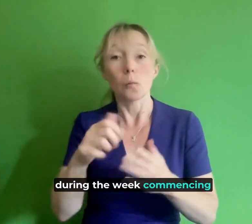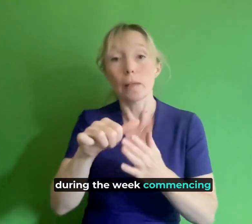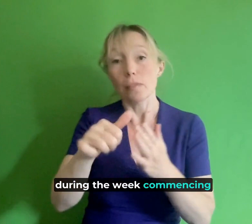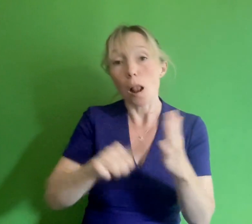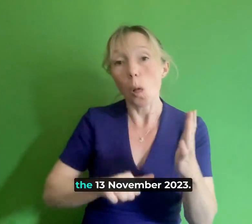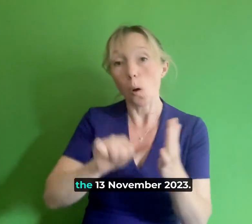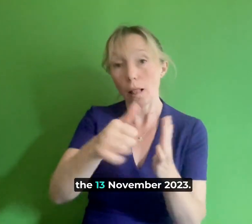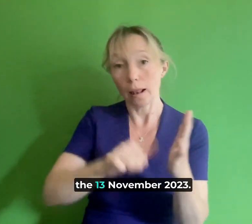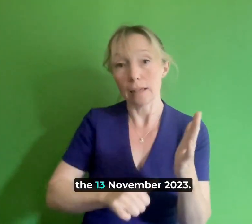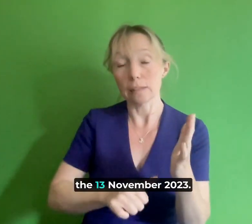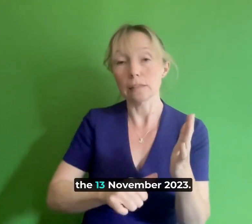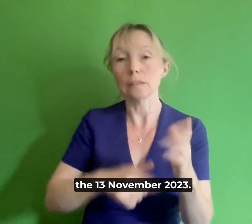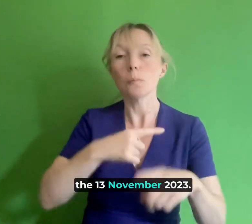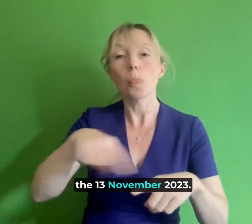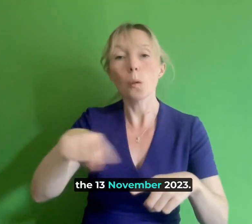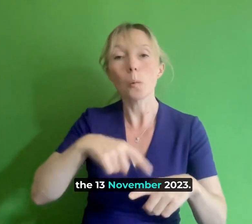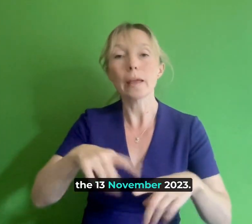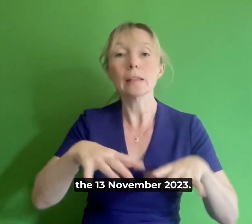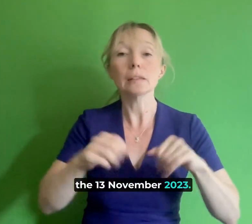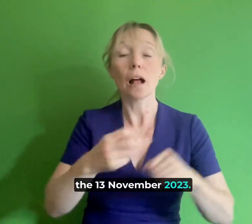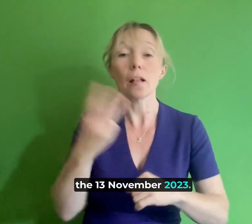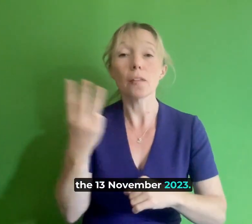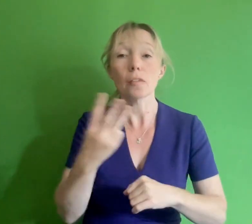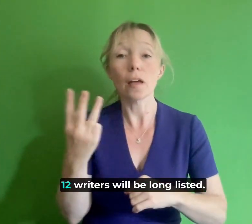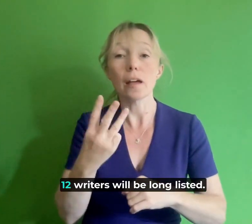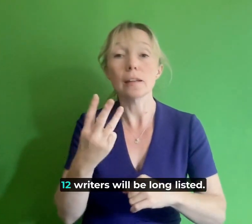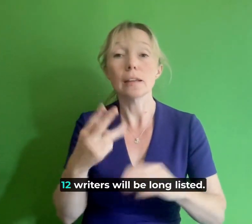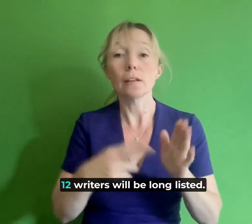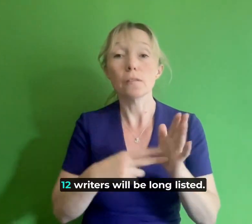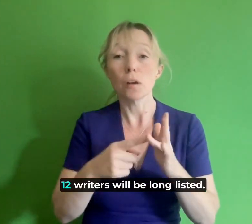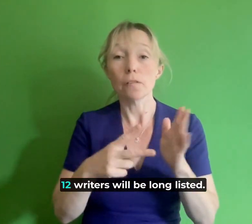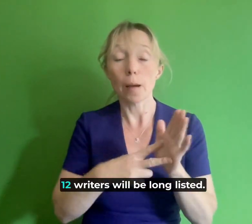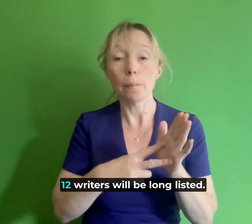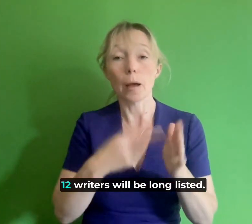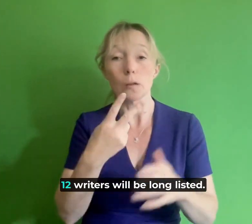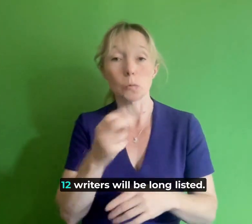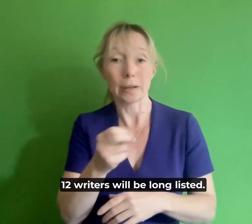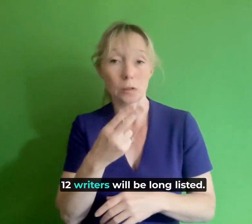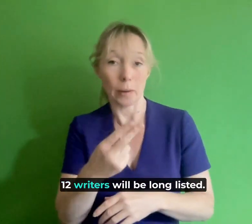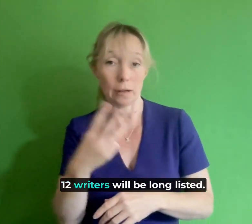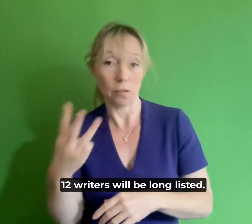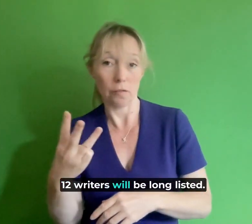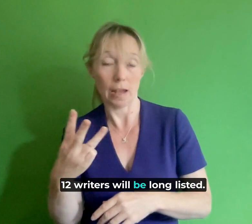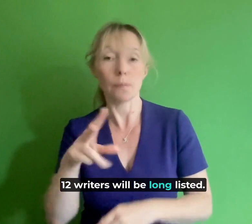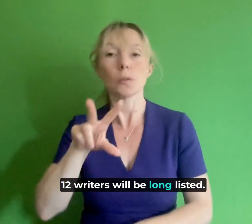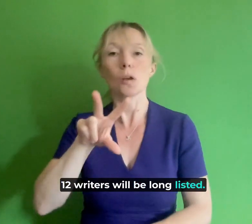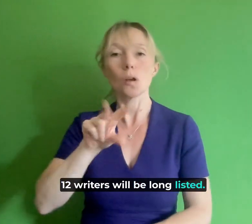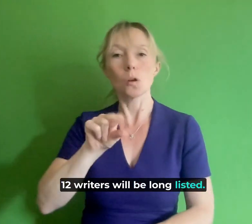commencing the 13th of November 2023. 12 writers will be longlisted.